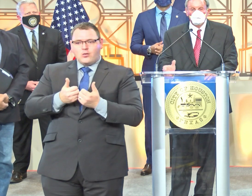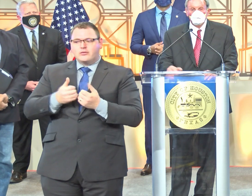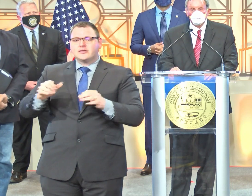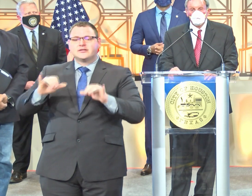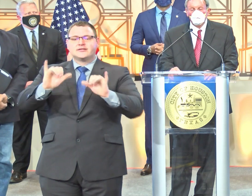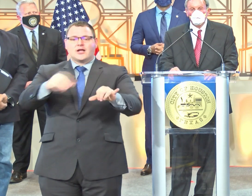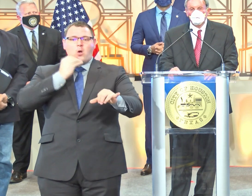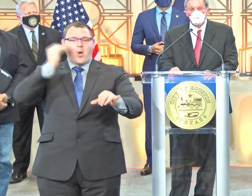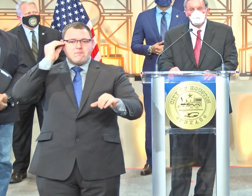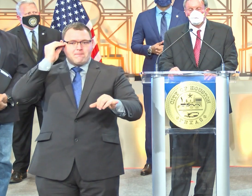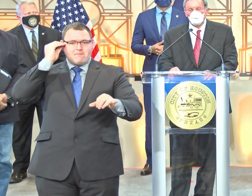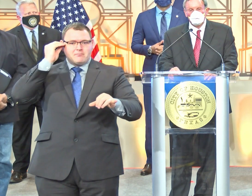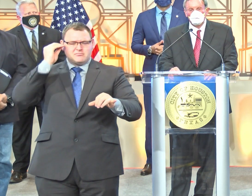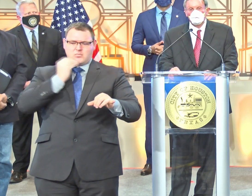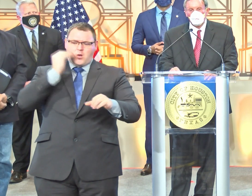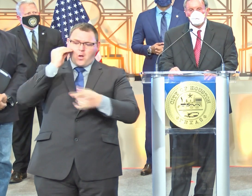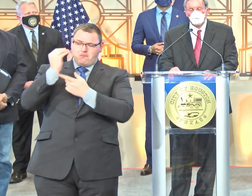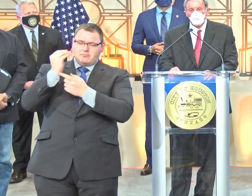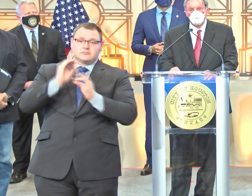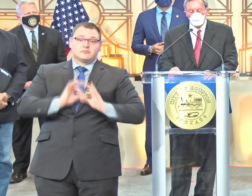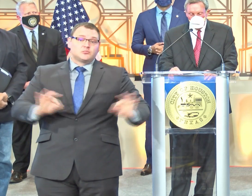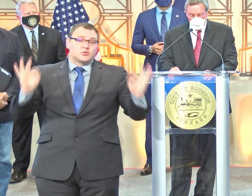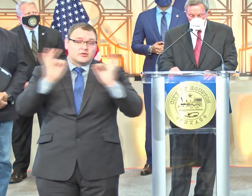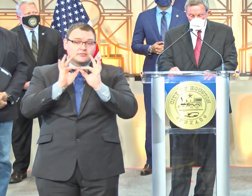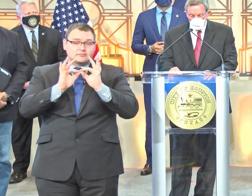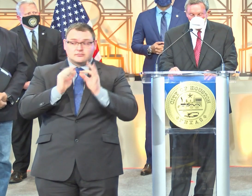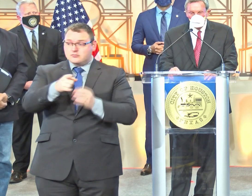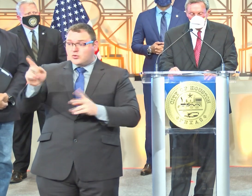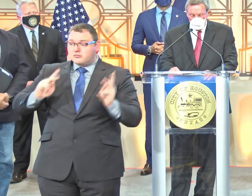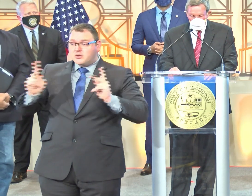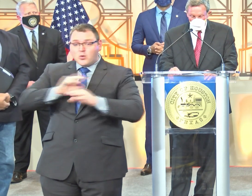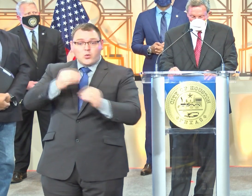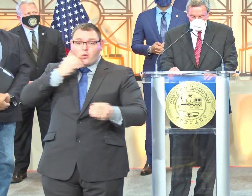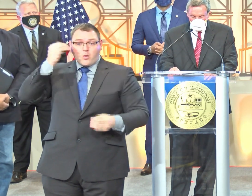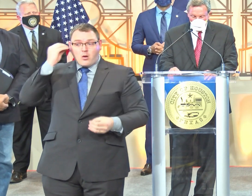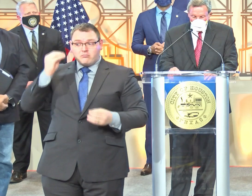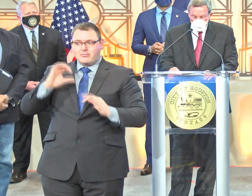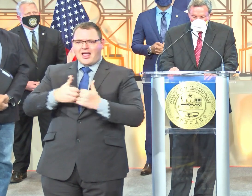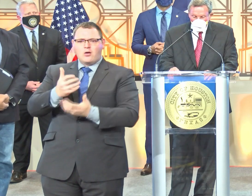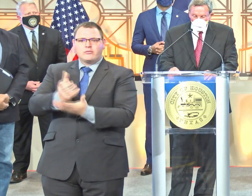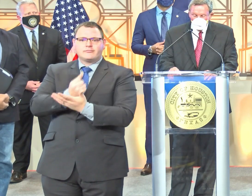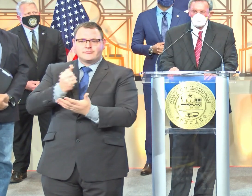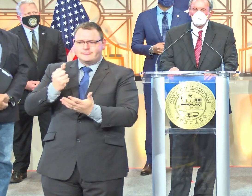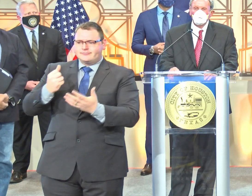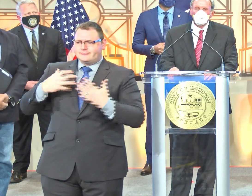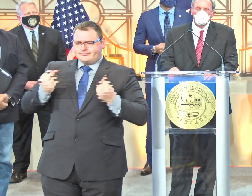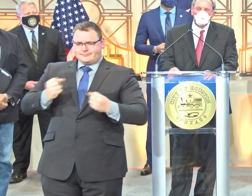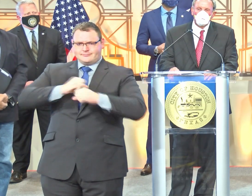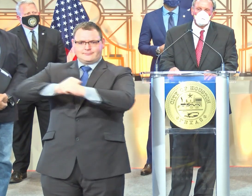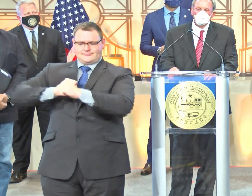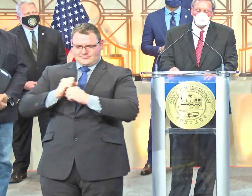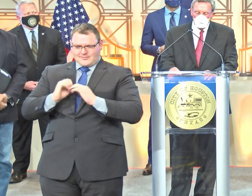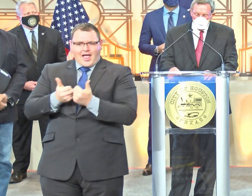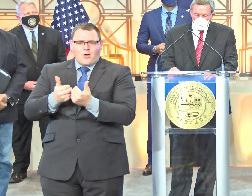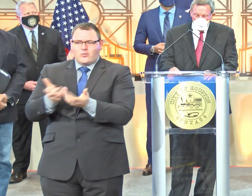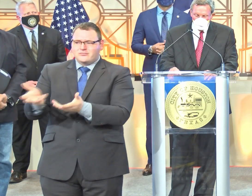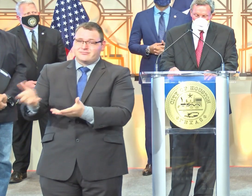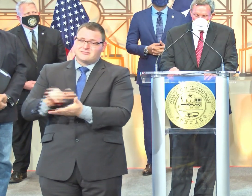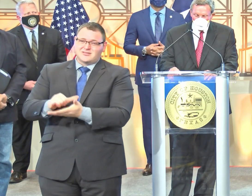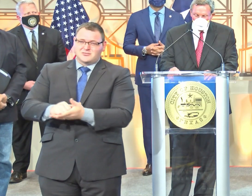out to help build this plan, and now are going to help lead this to be the most effective plan in